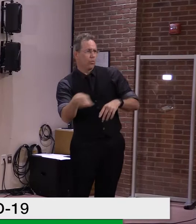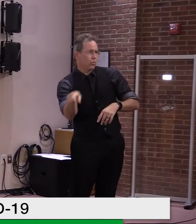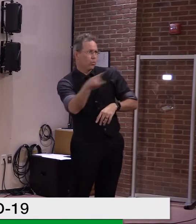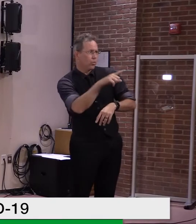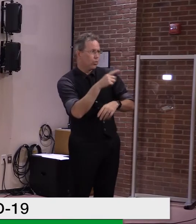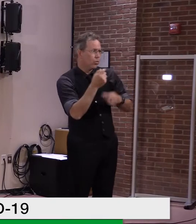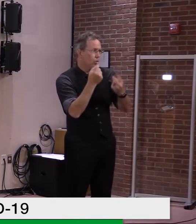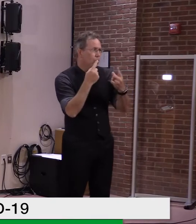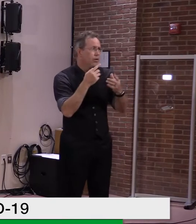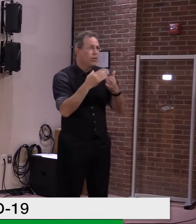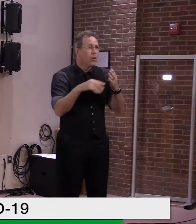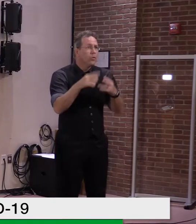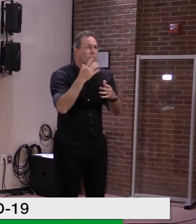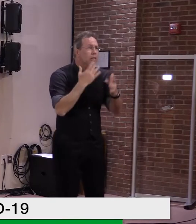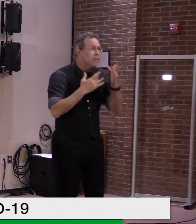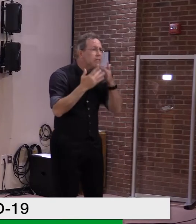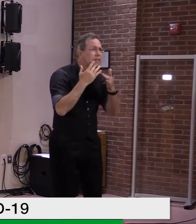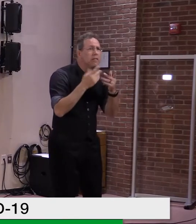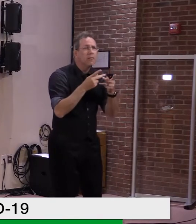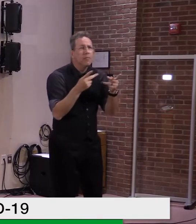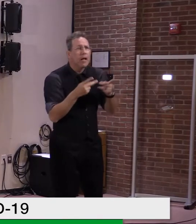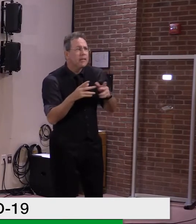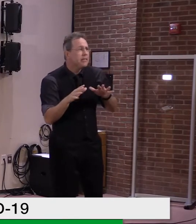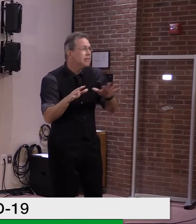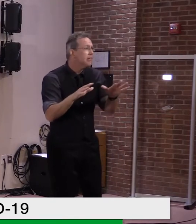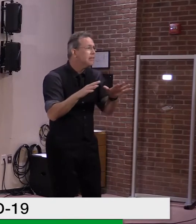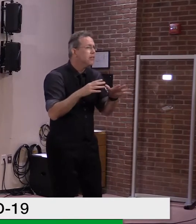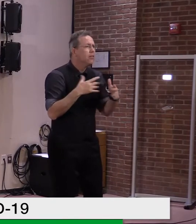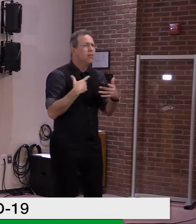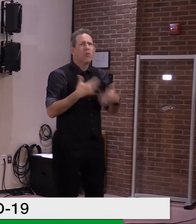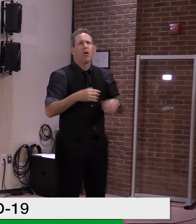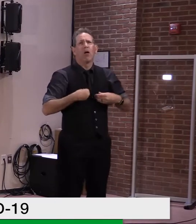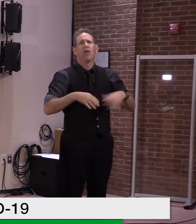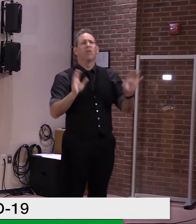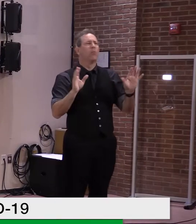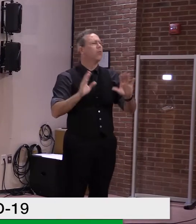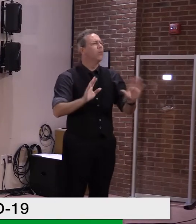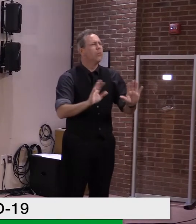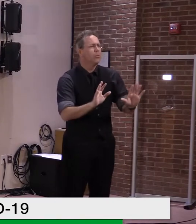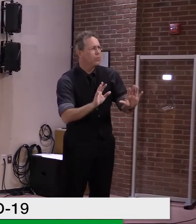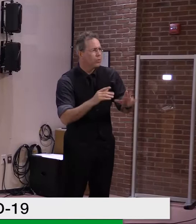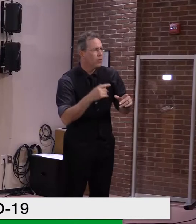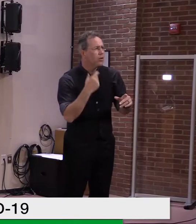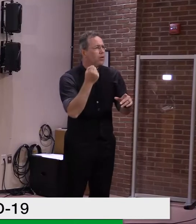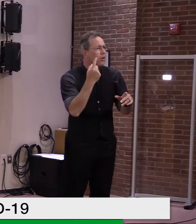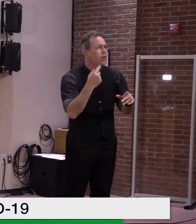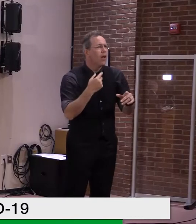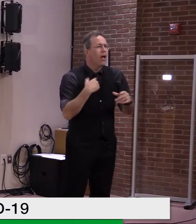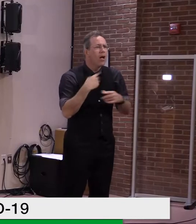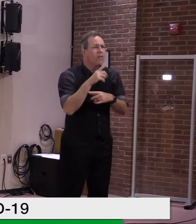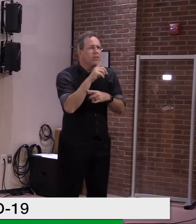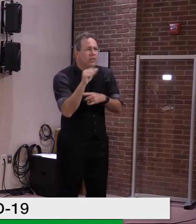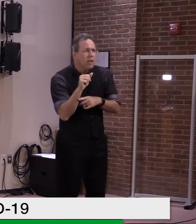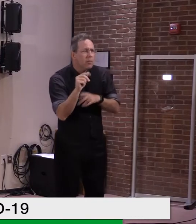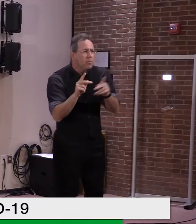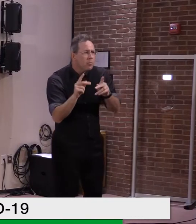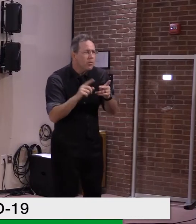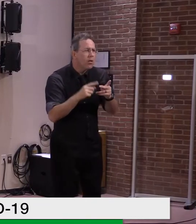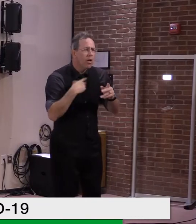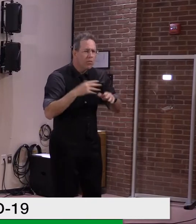this population. For example, you know, those with disability, those with children. We've actually expanded the